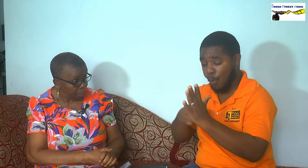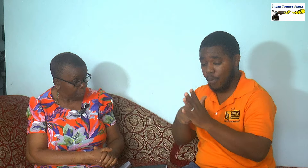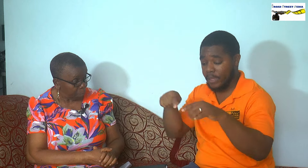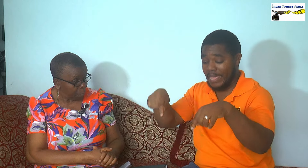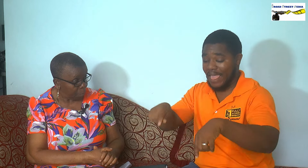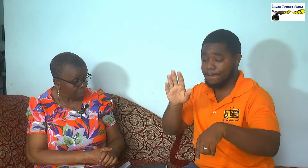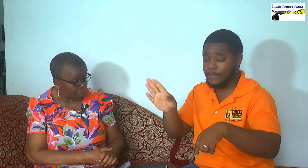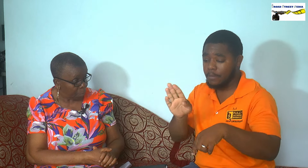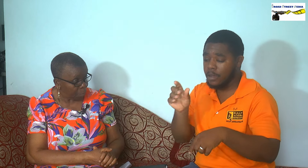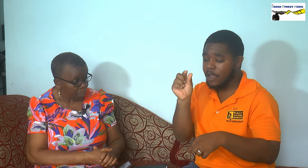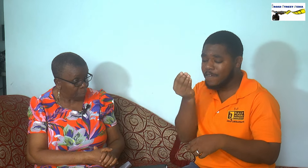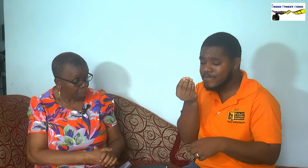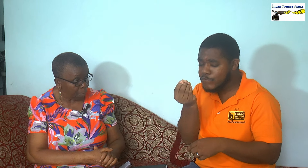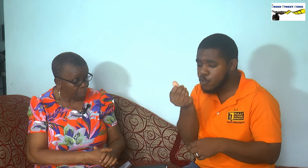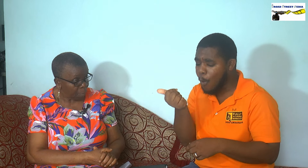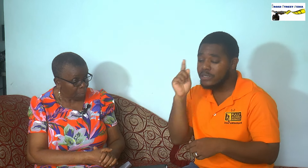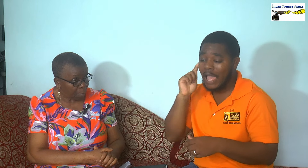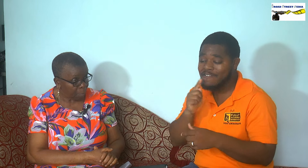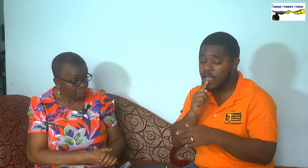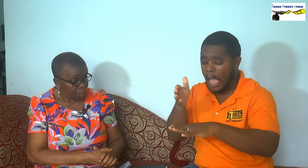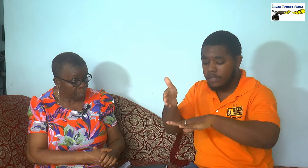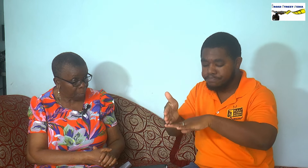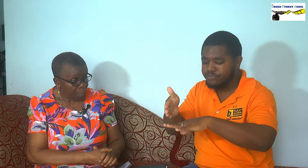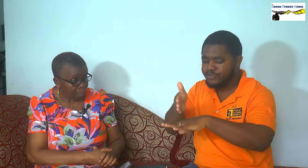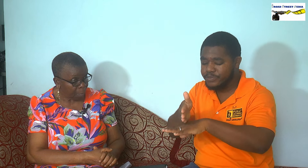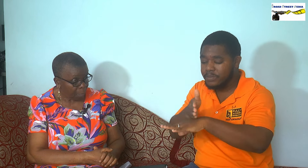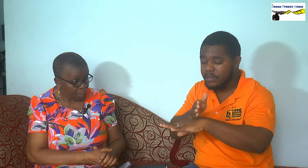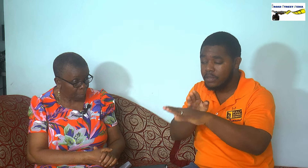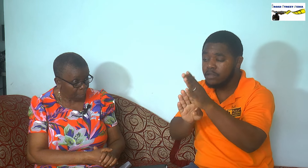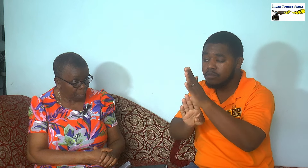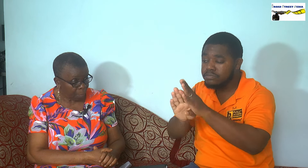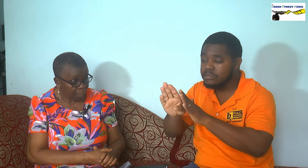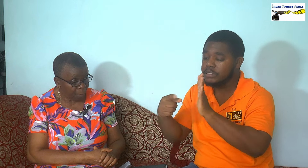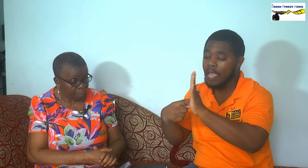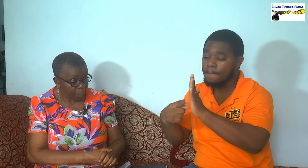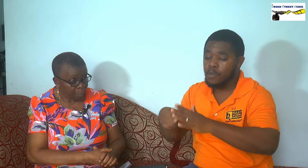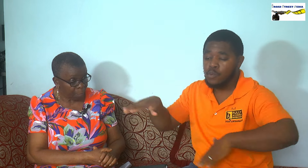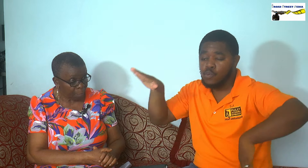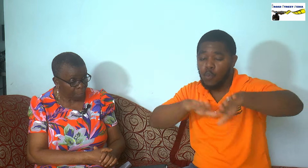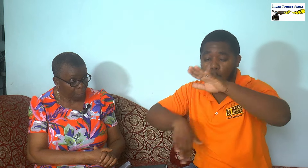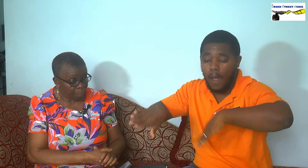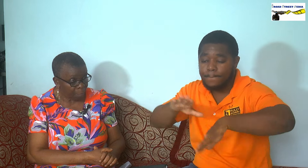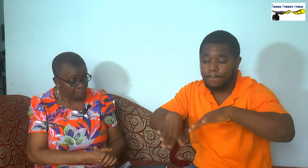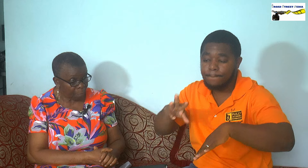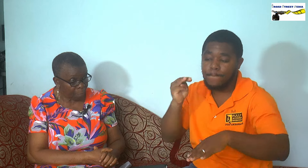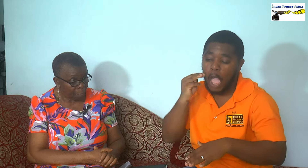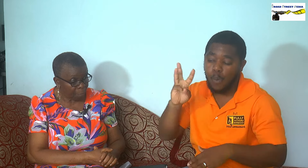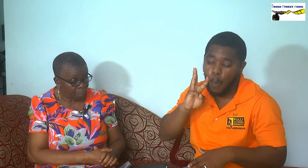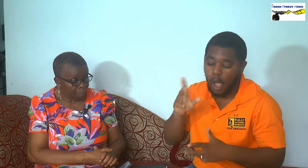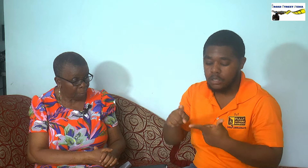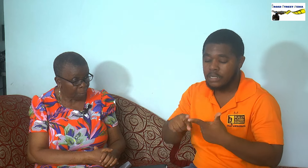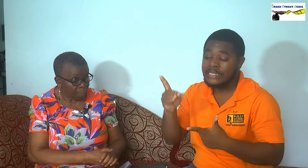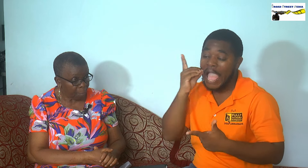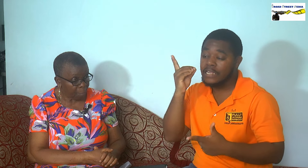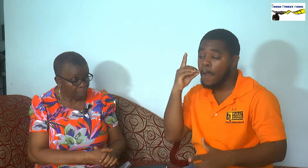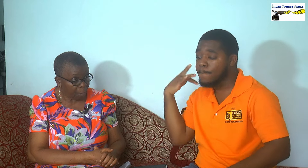Yeah. But I noticed here in Barbados, few deaf have progressed. For example, we have Marsha, she